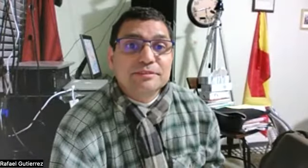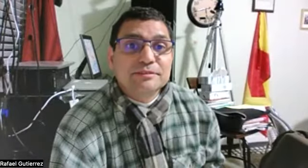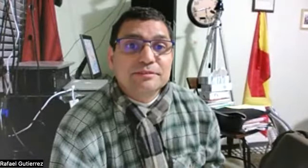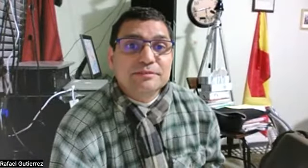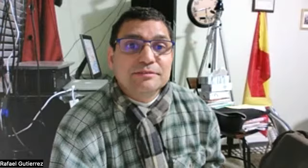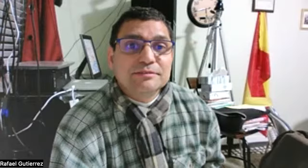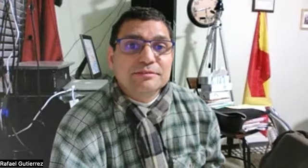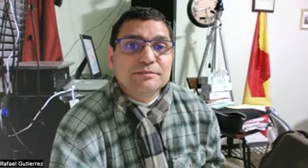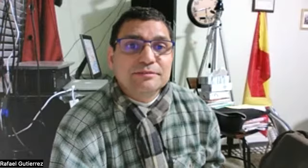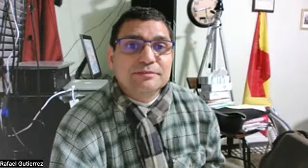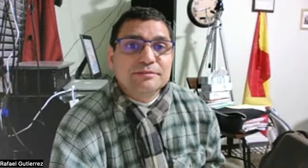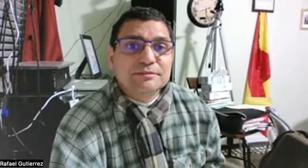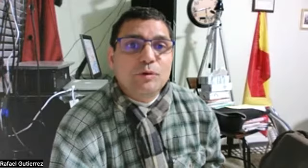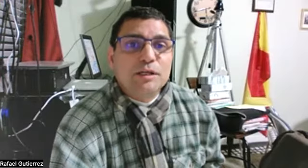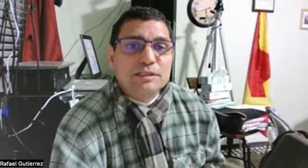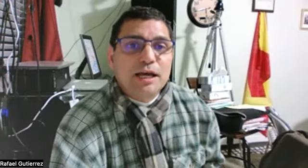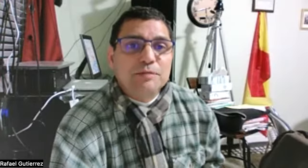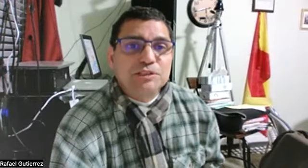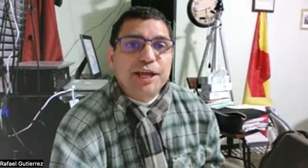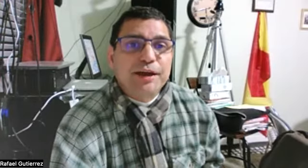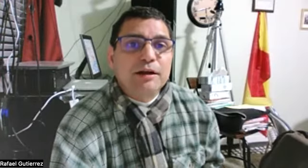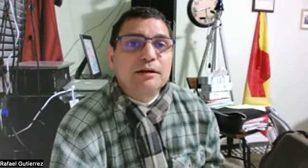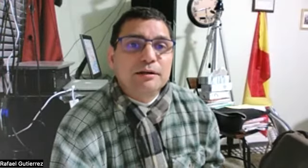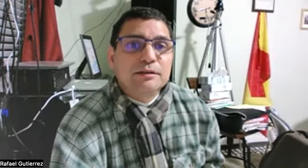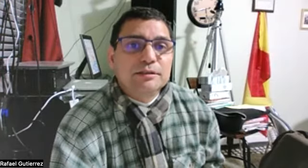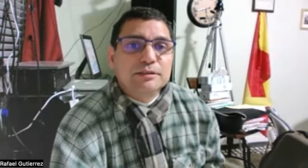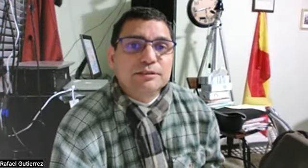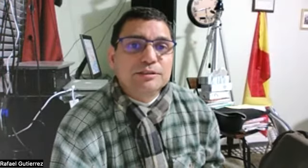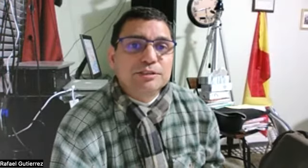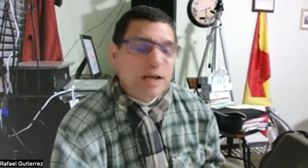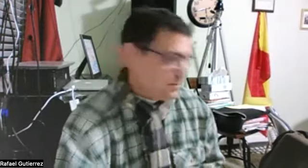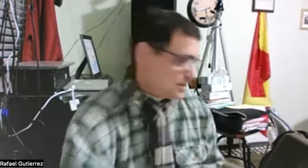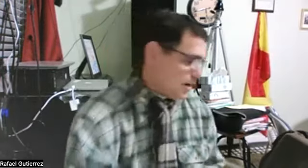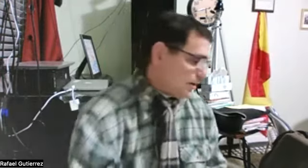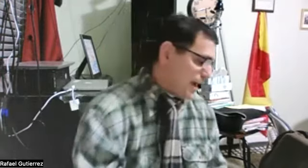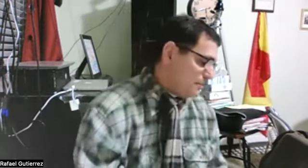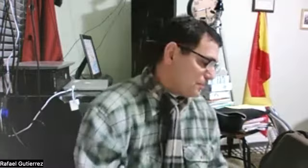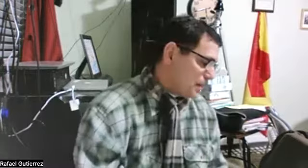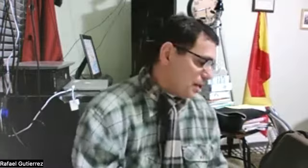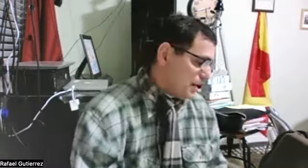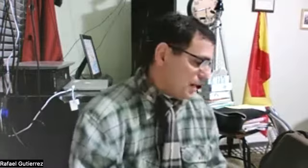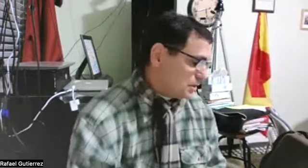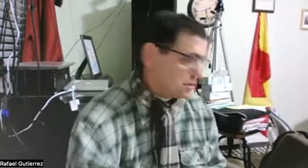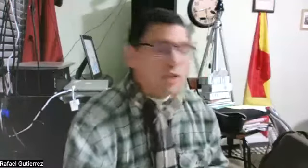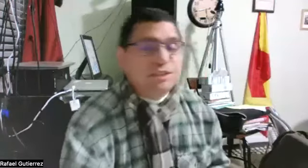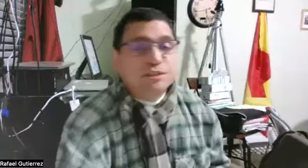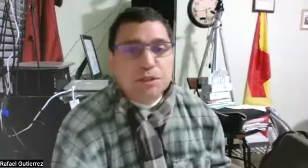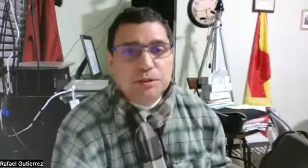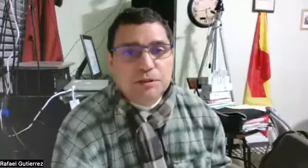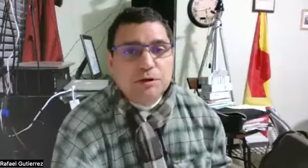No, seat is one time. One time in chair. And chair two times. Two times. Okay. Toss and turn or